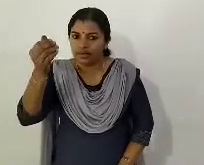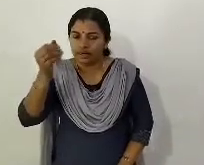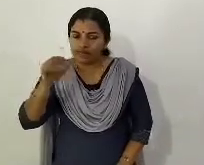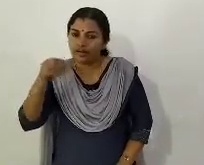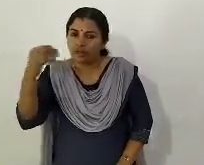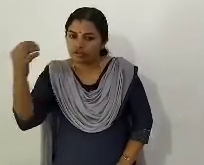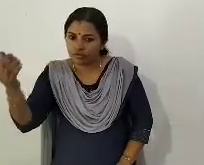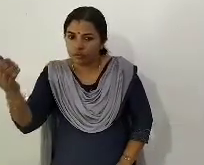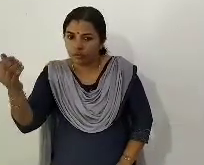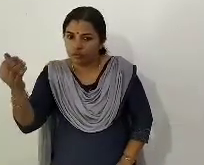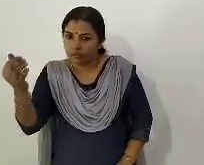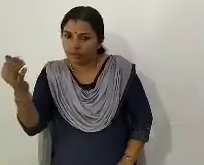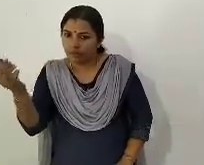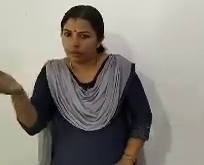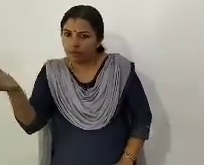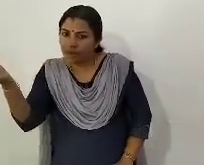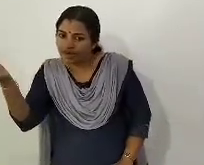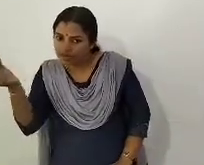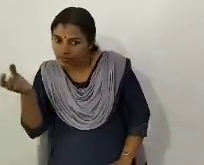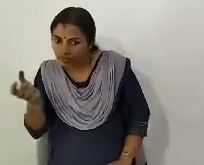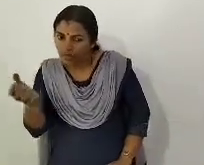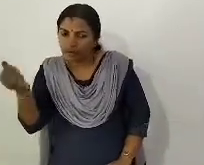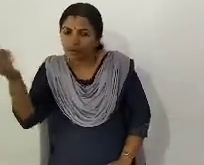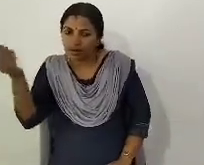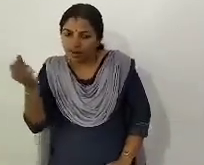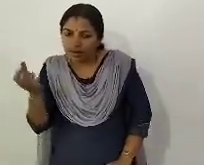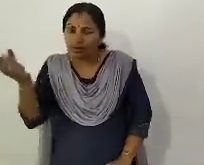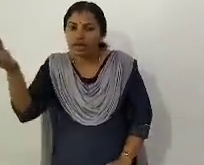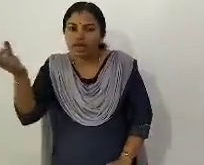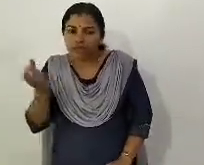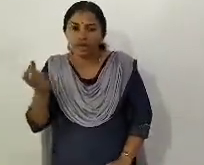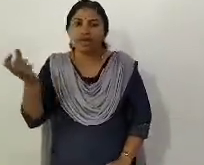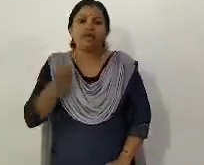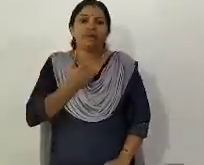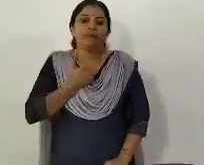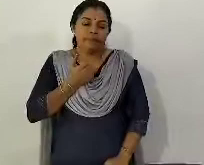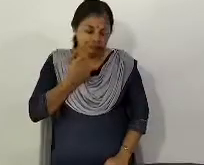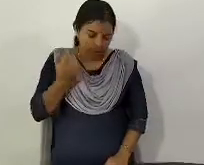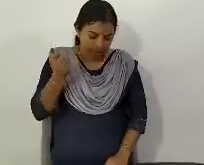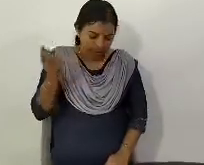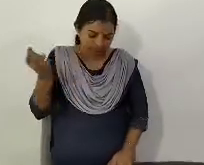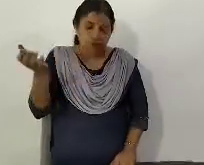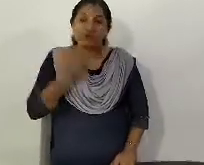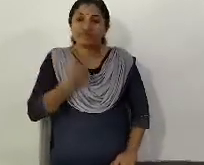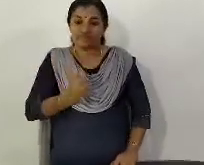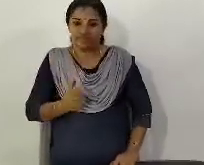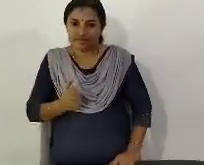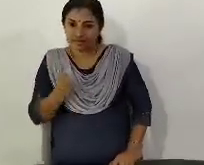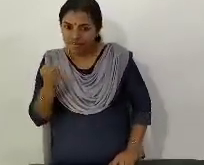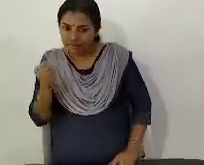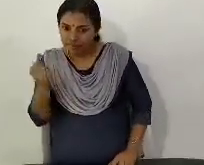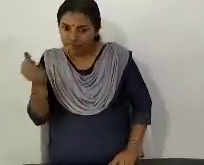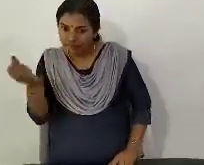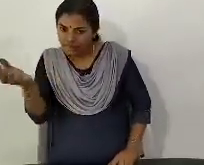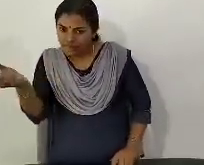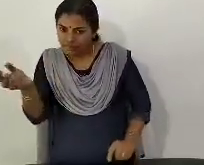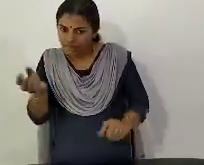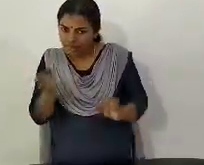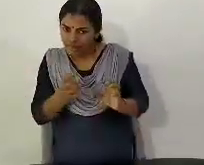it will zoom based on the neighboring pixels. Means it is taking